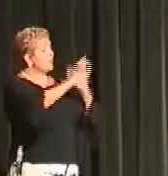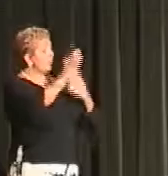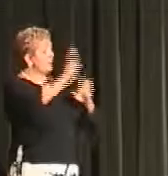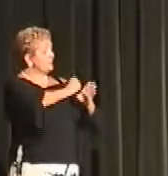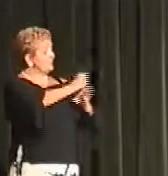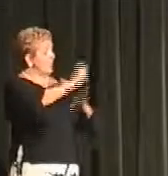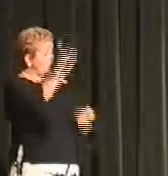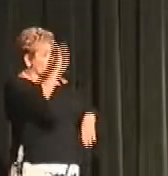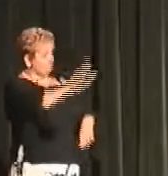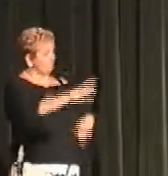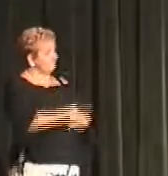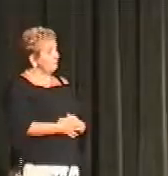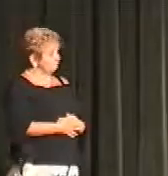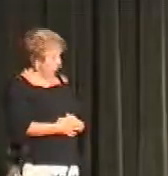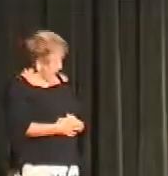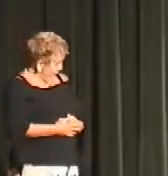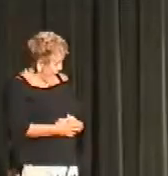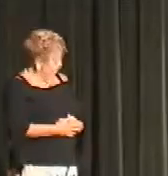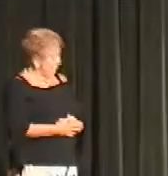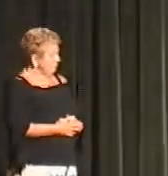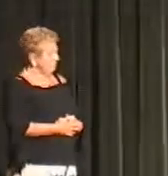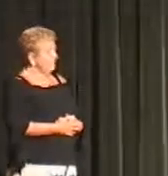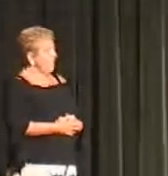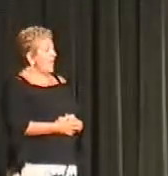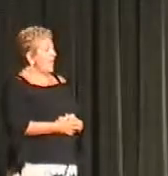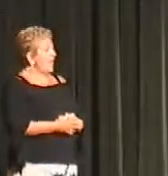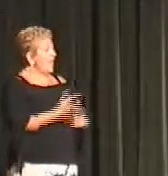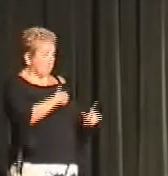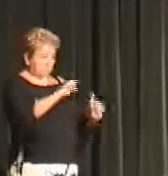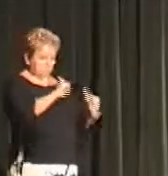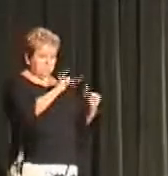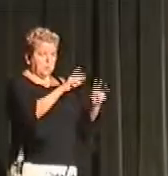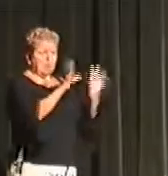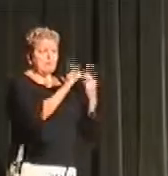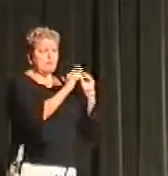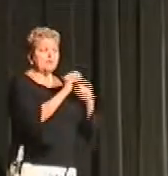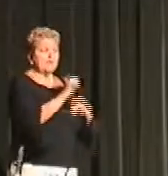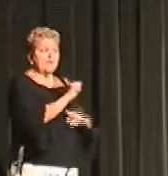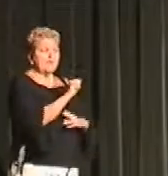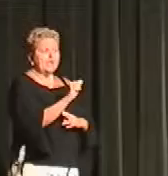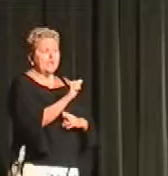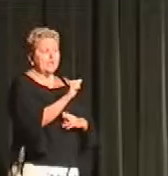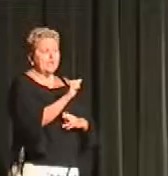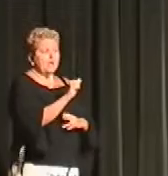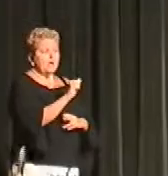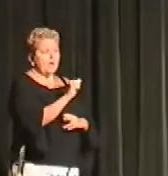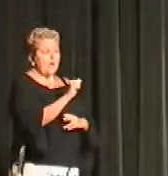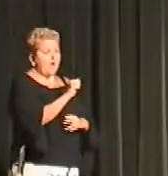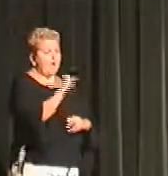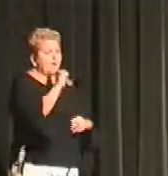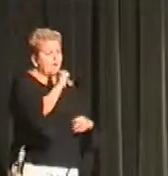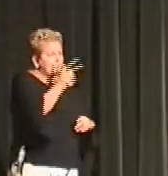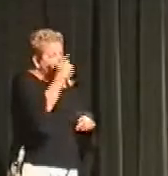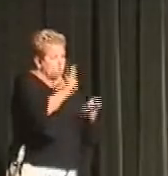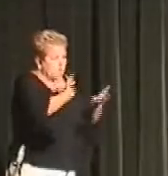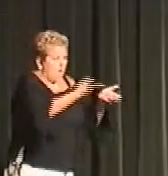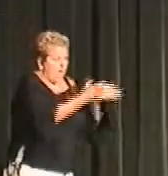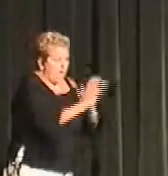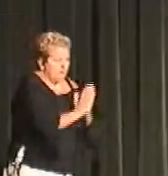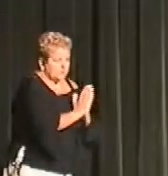my mom got sober and brought me to a meeting of Alcoholics Anonymous, she didn't bring me because I asked for help. She didn't bring me because I admitted